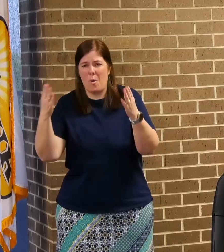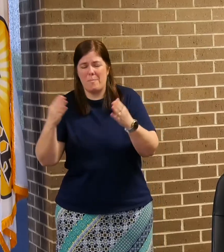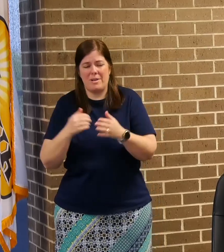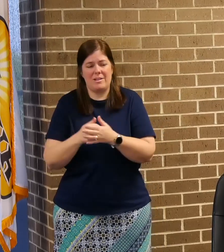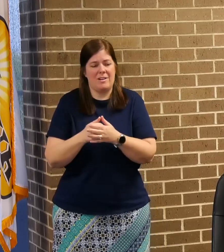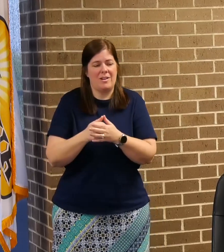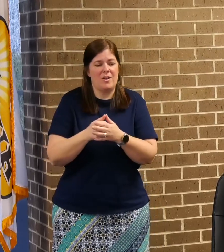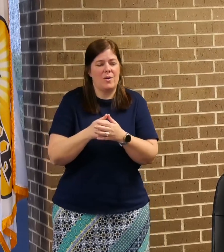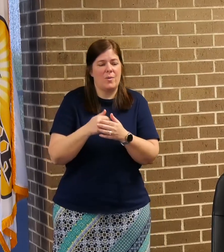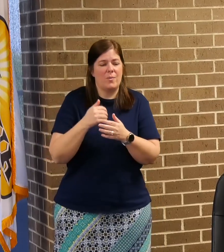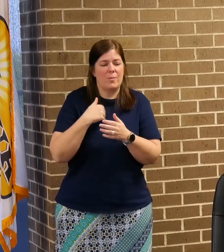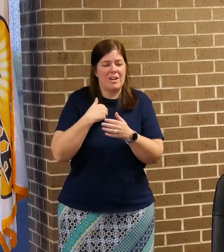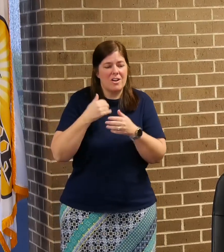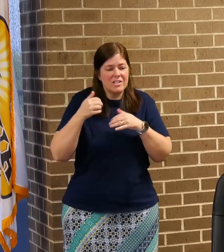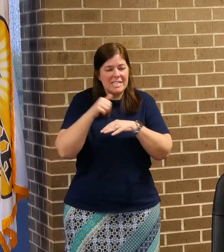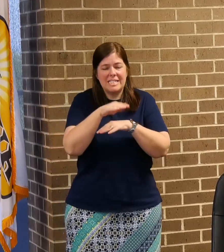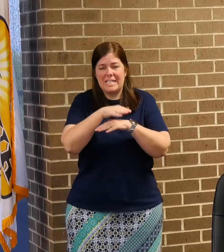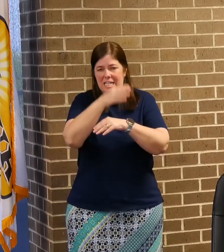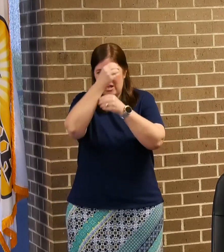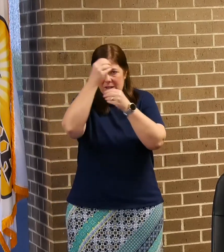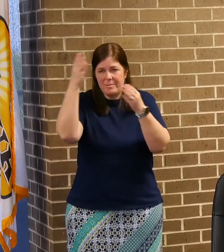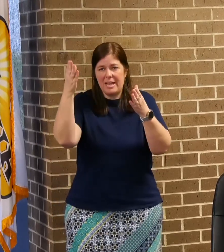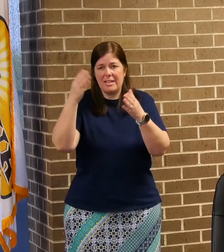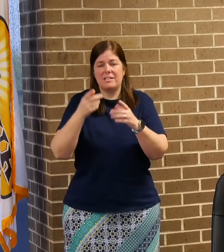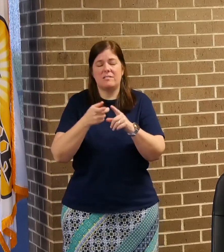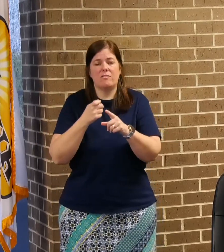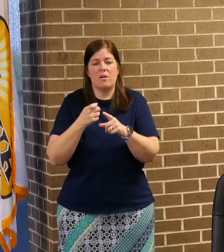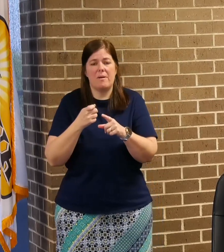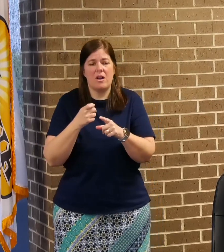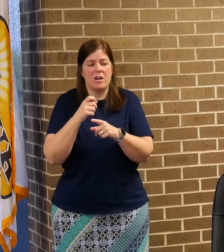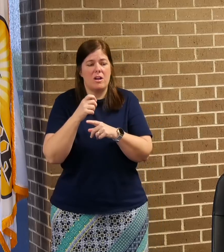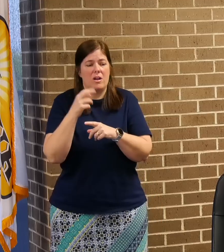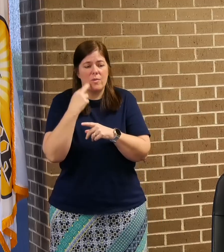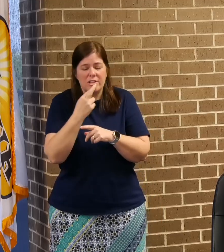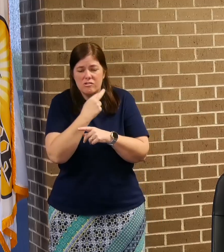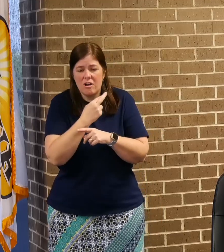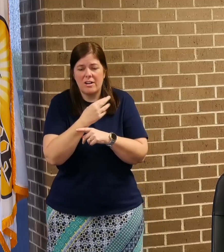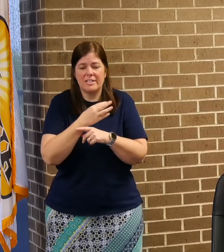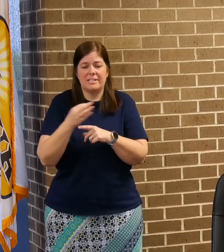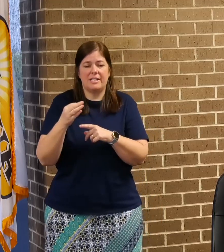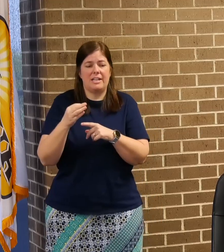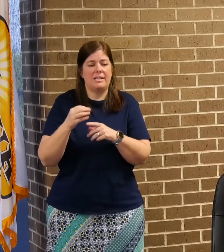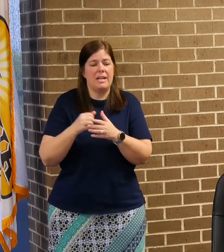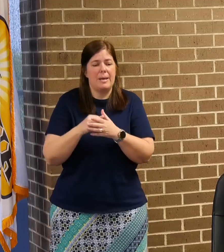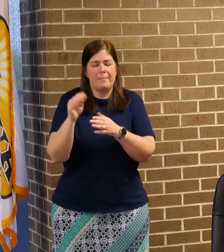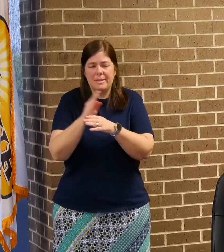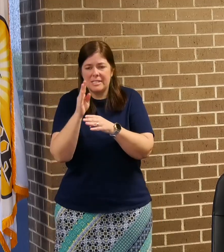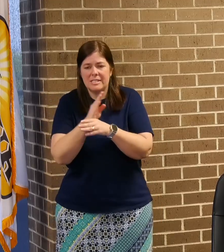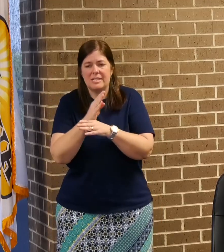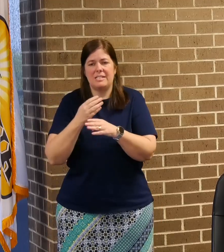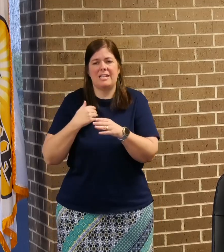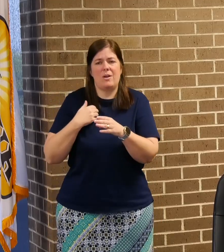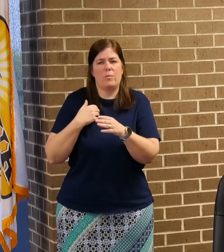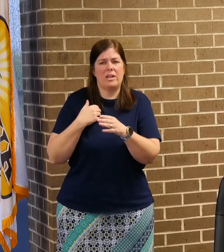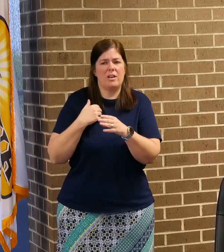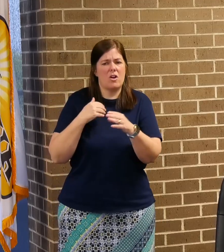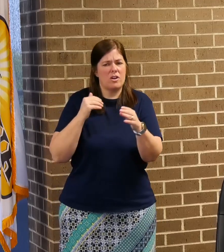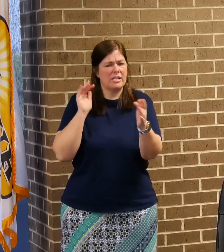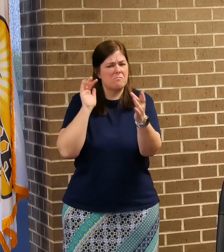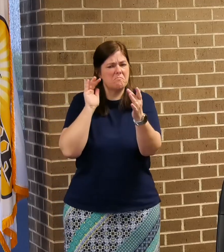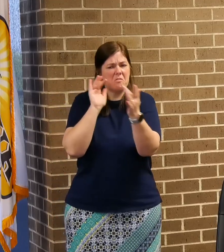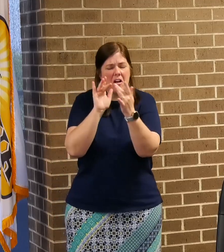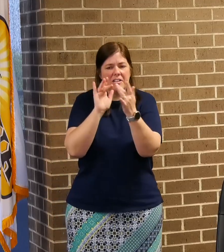our partners updates from the Alabama Restaurant and Hospitality Association, and we also remain in close contact with the Alabama